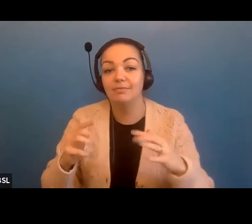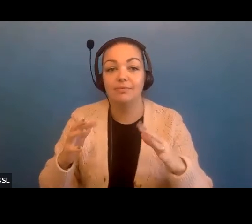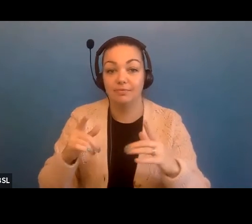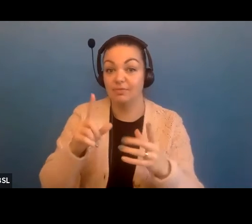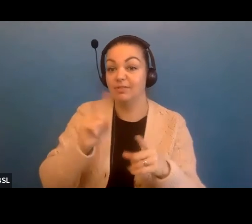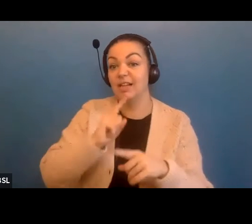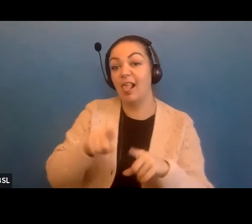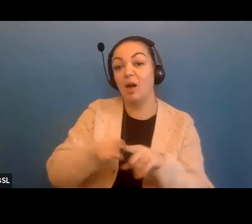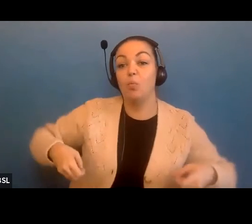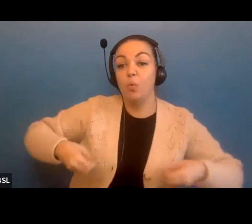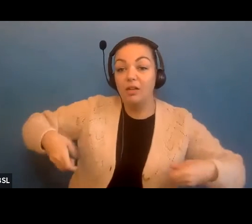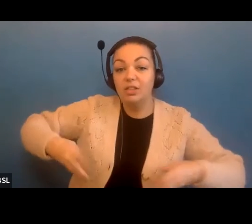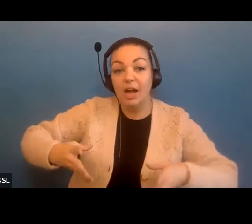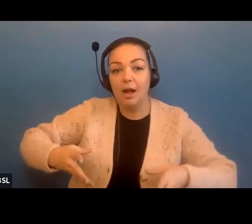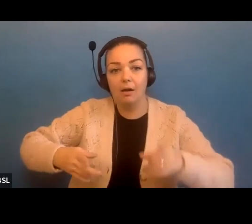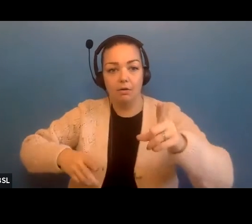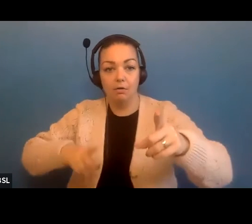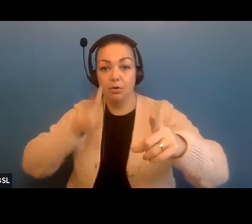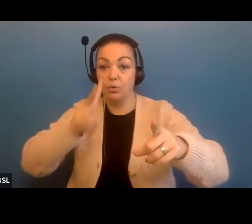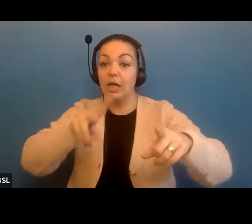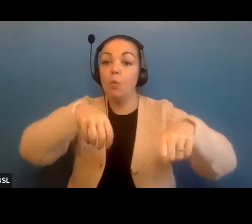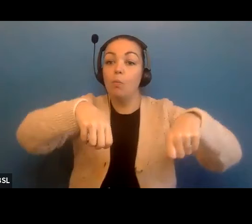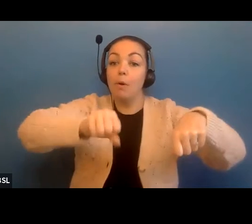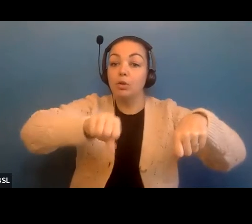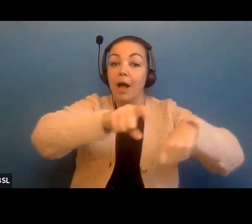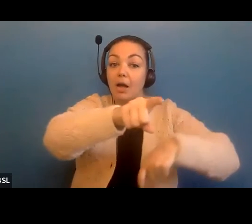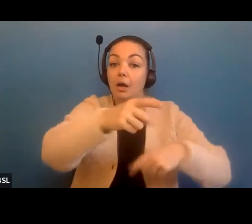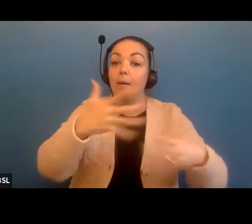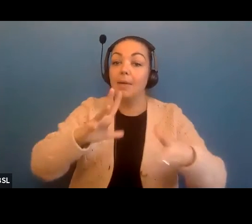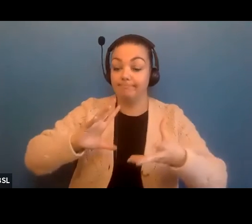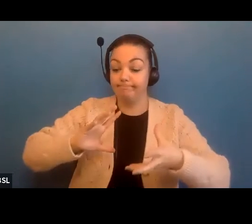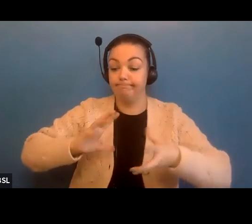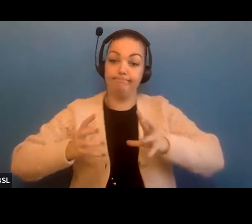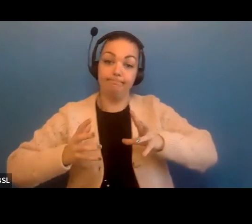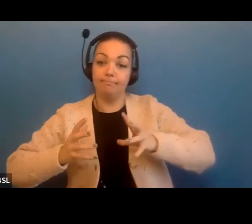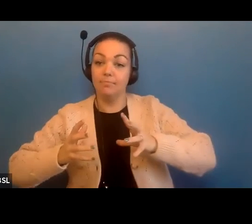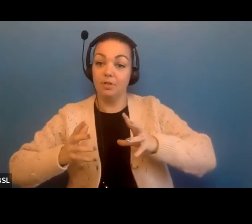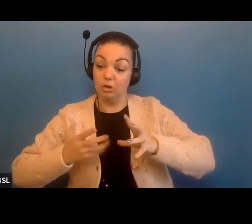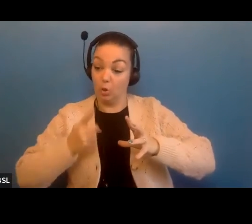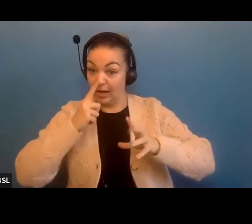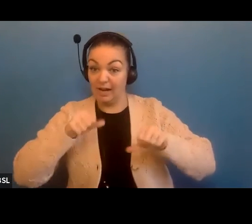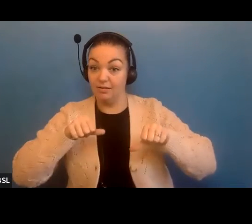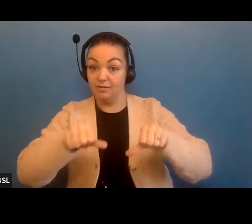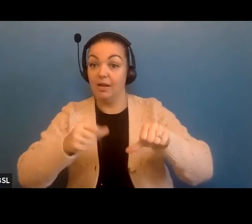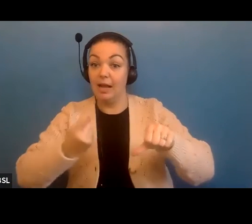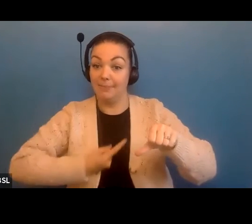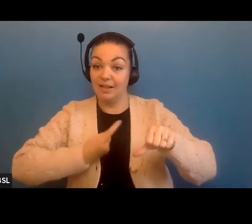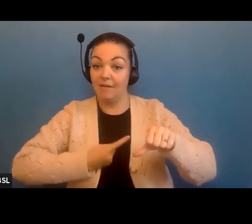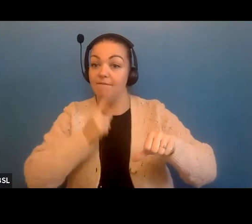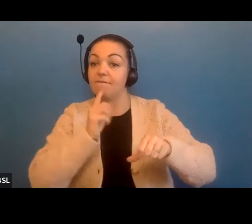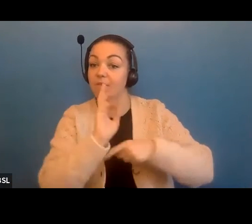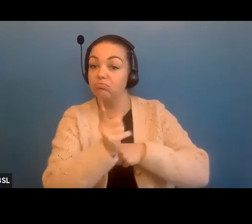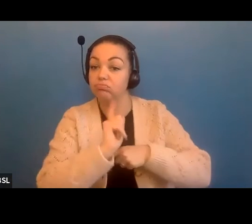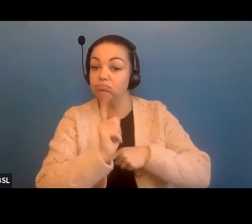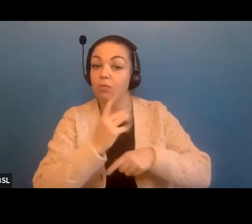in the center, like he modified his motorcycle so that he can get to work and then take his family. But